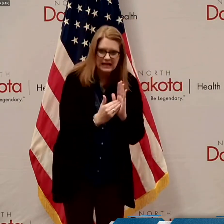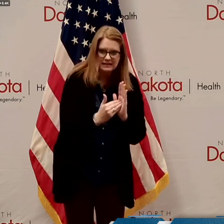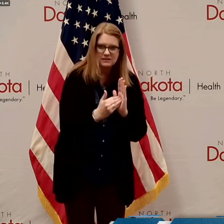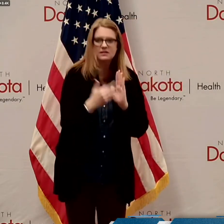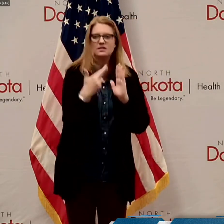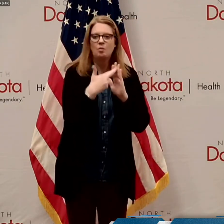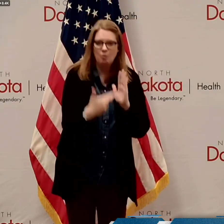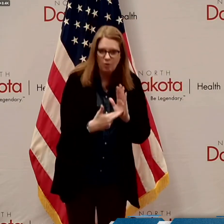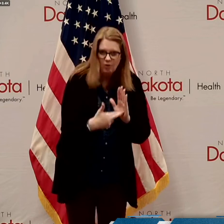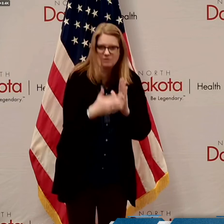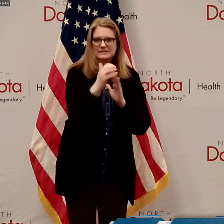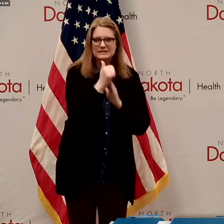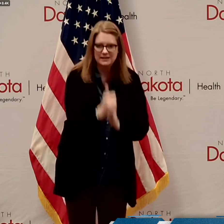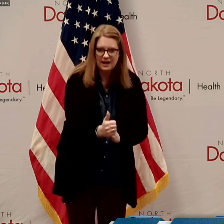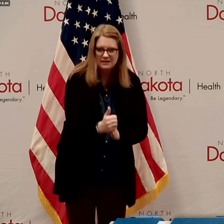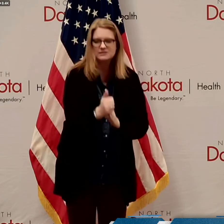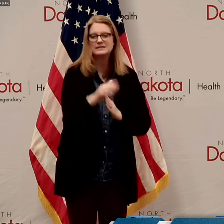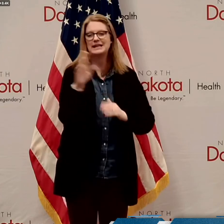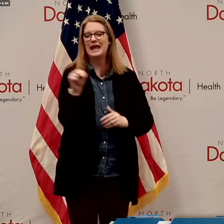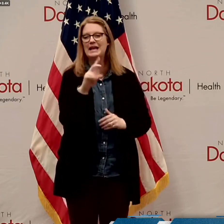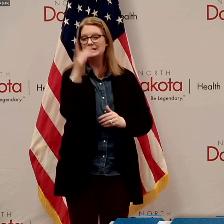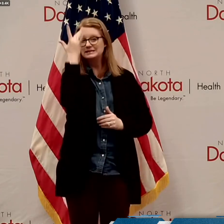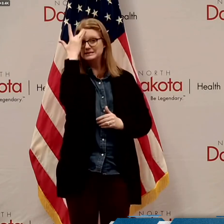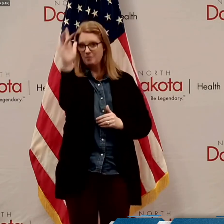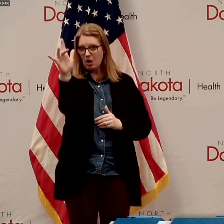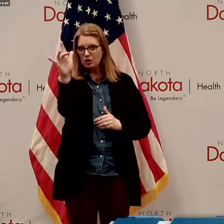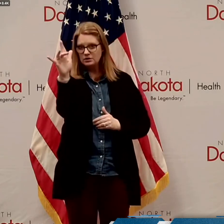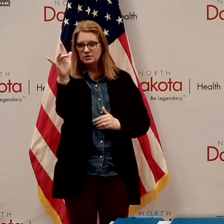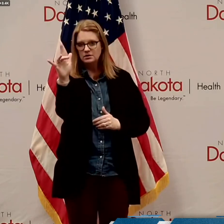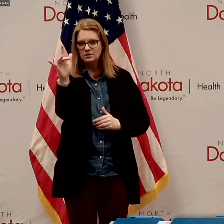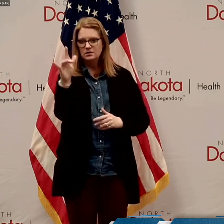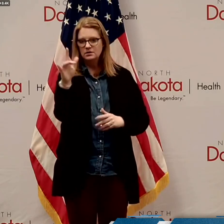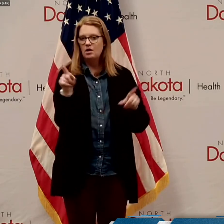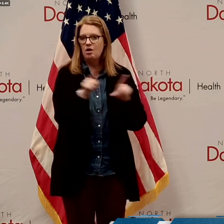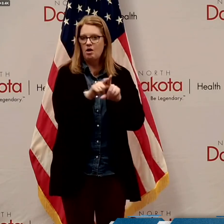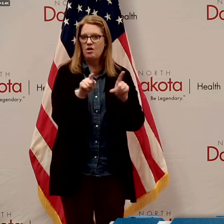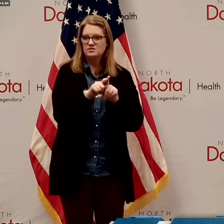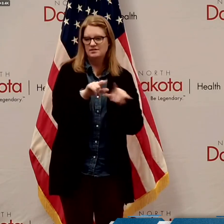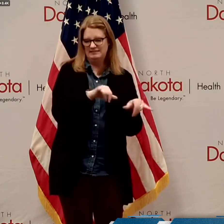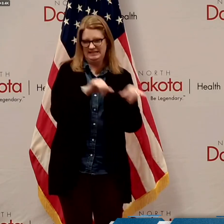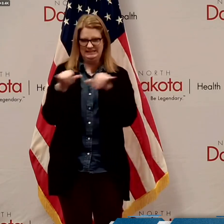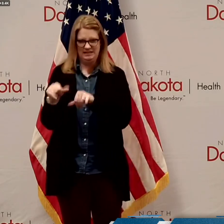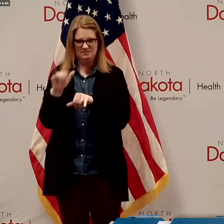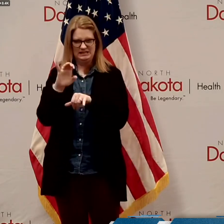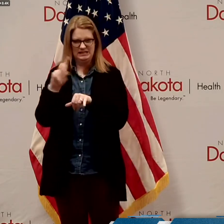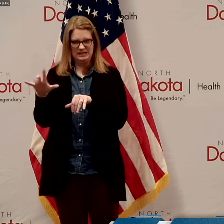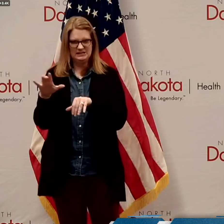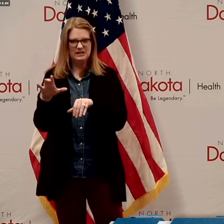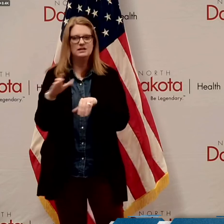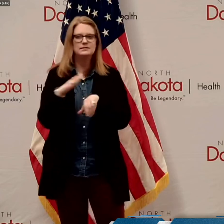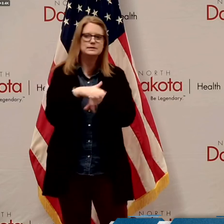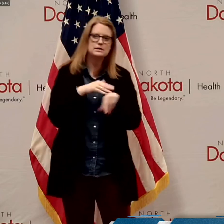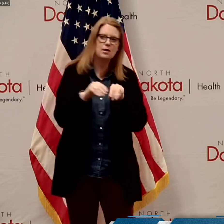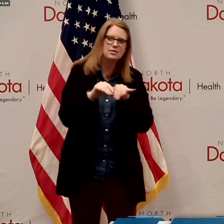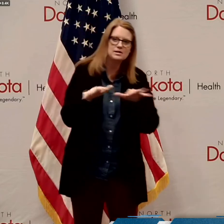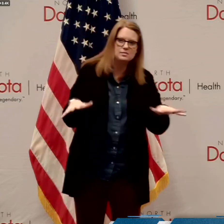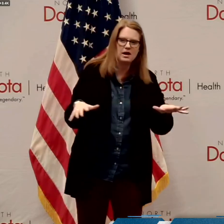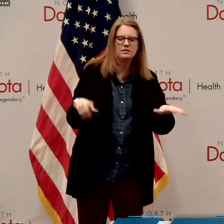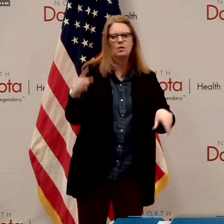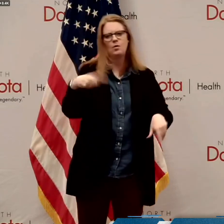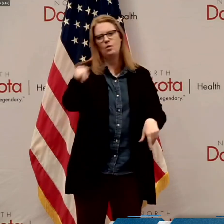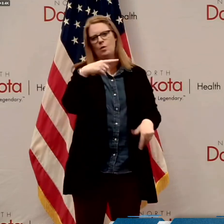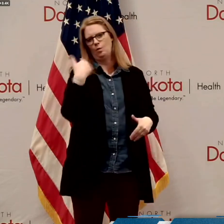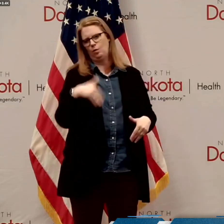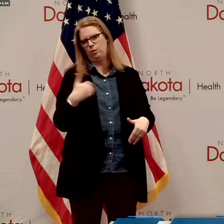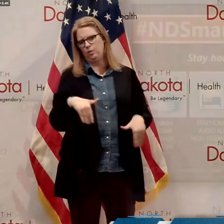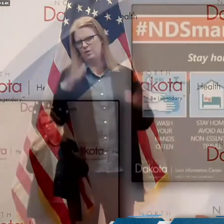out, the ND SMART guidelines, which are in line with the CDC guidelines to help slow the spread, which everybody's doing a great job on.